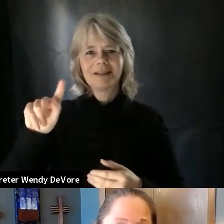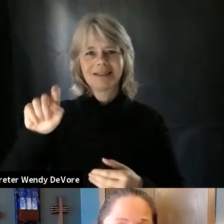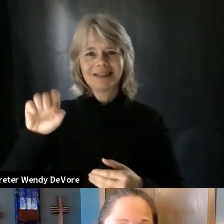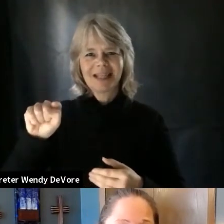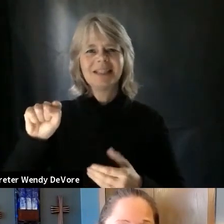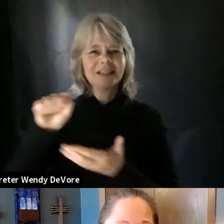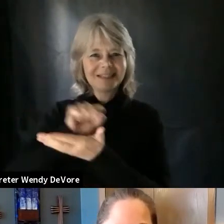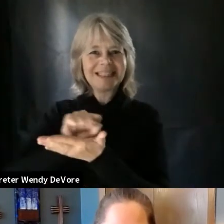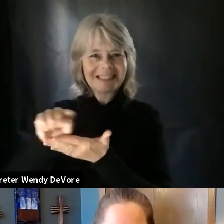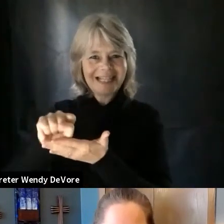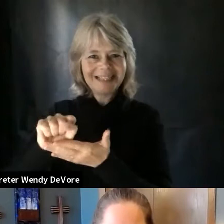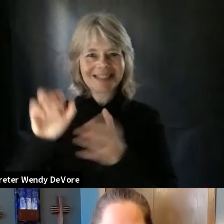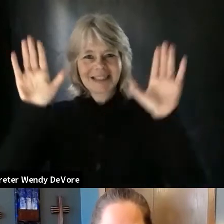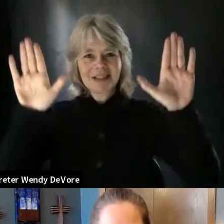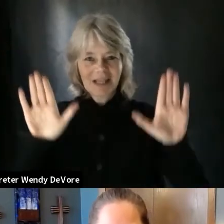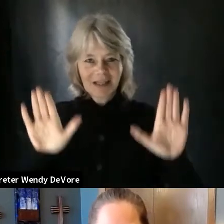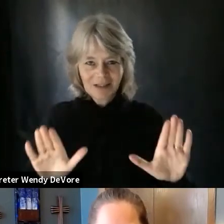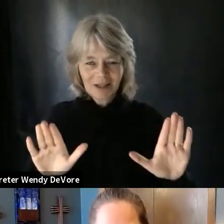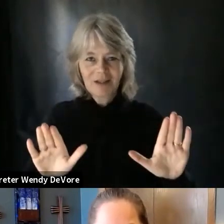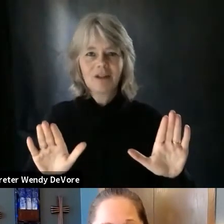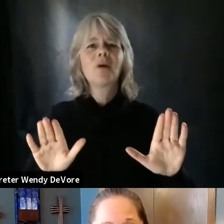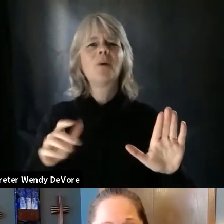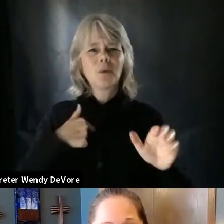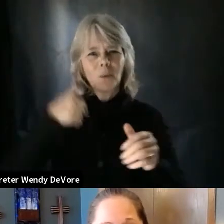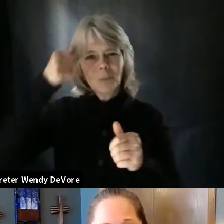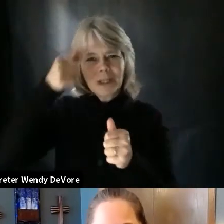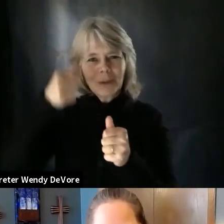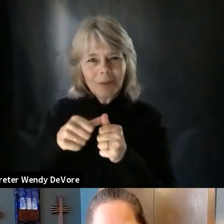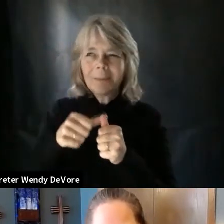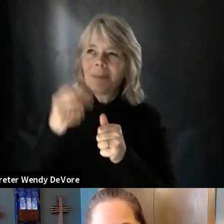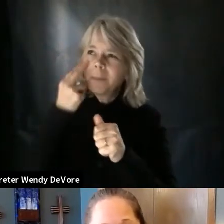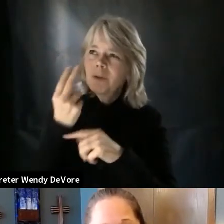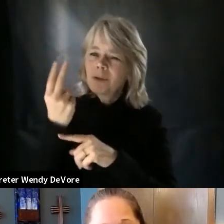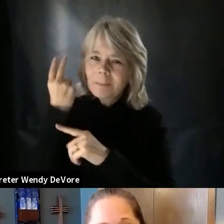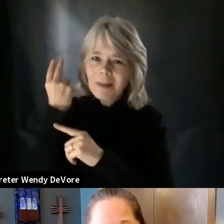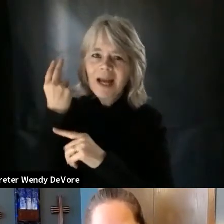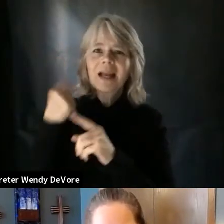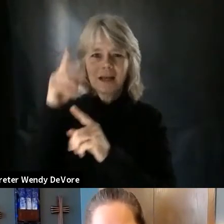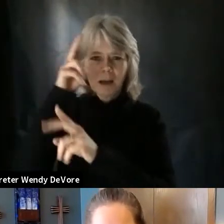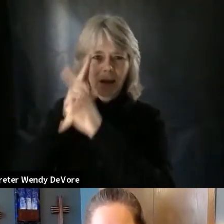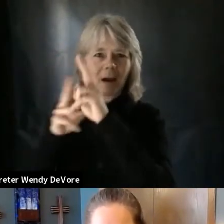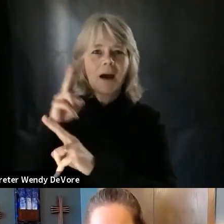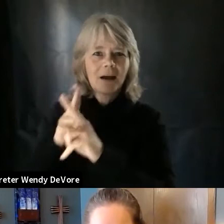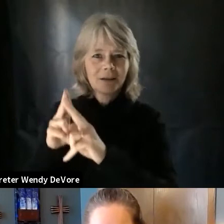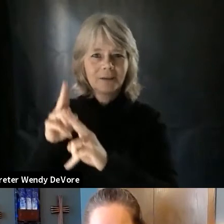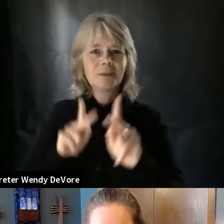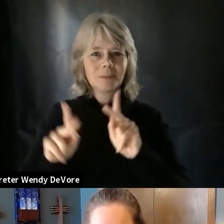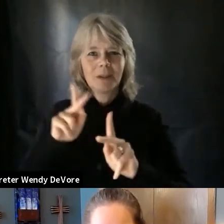And in that, we remember and honor the people who went before